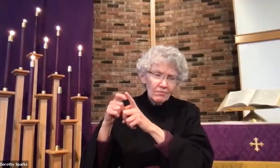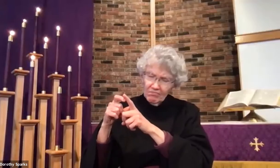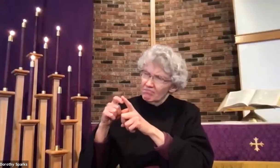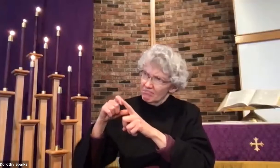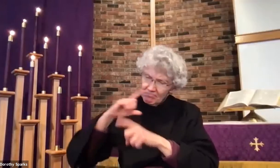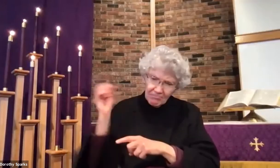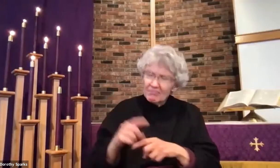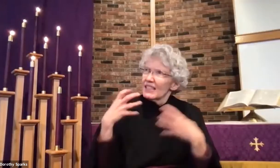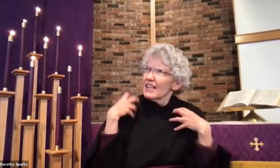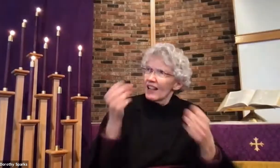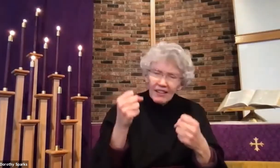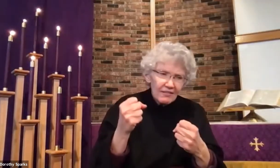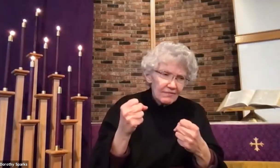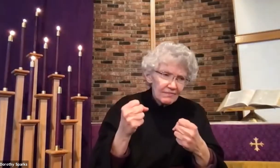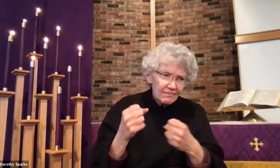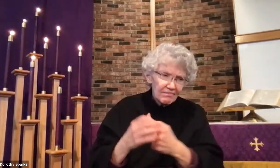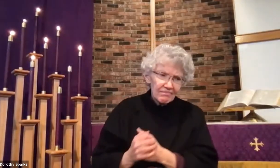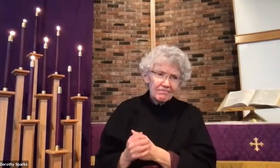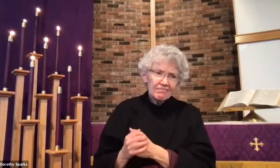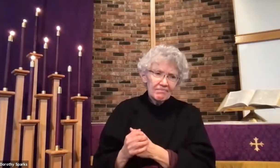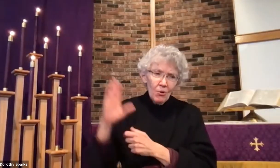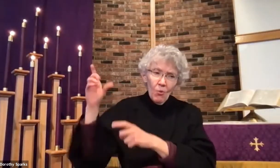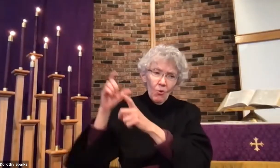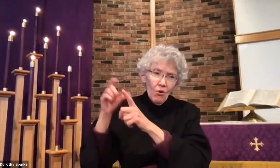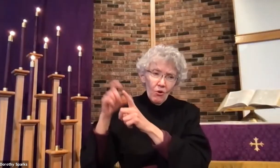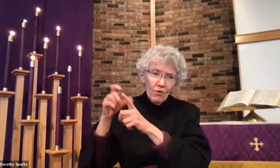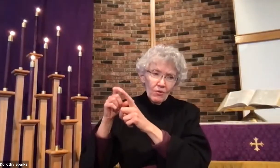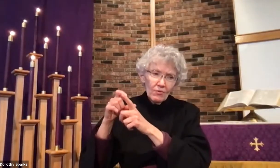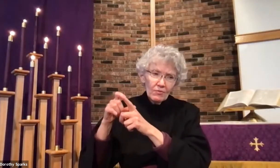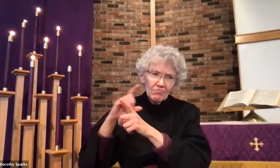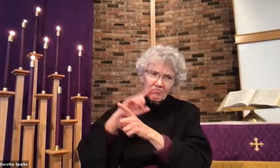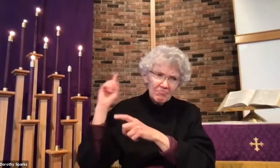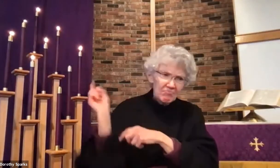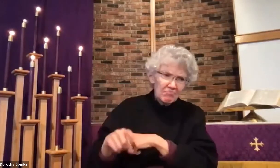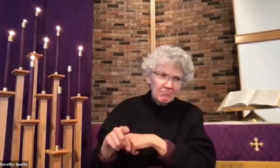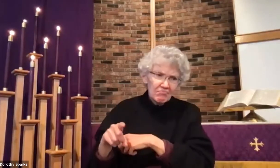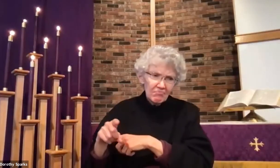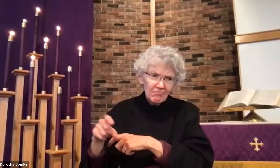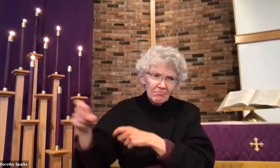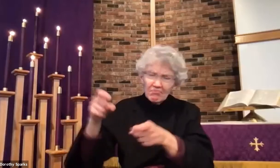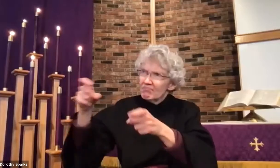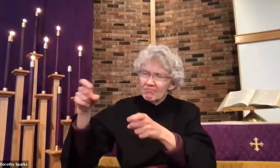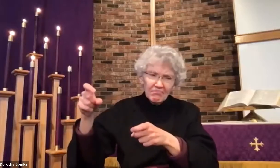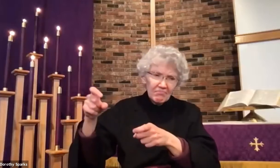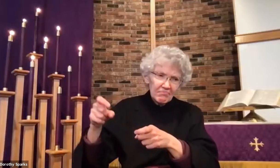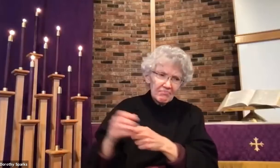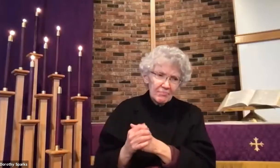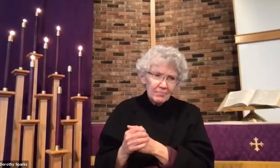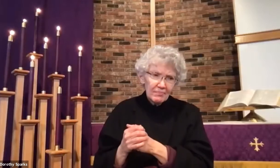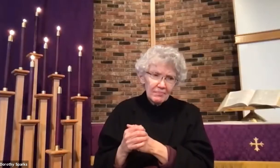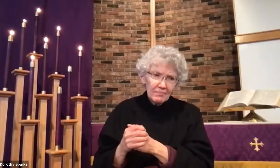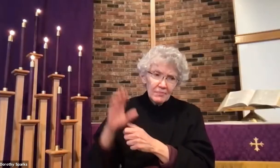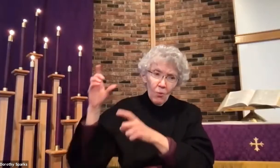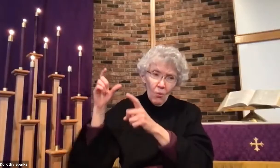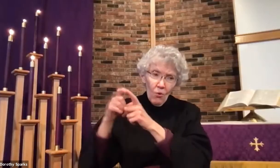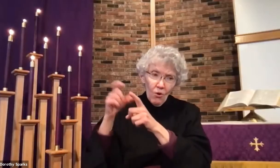Your word heals incurable diseases. Your word devours empires.